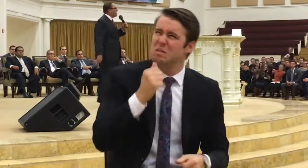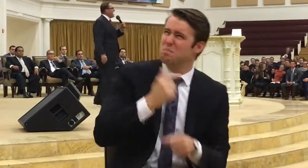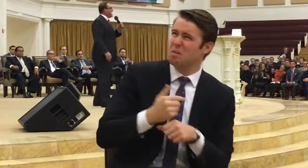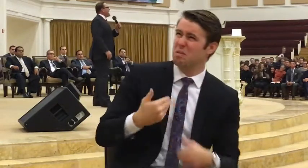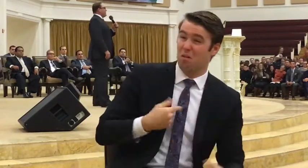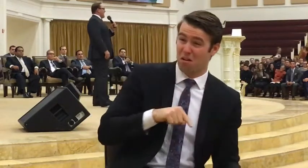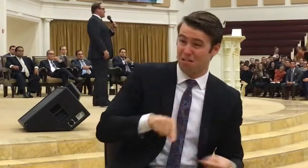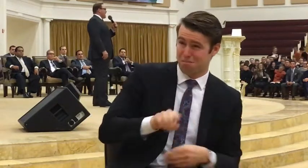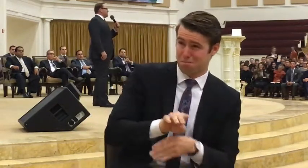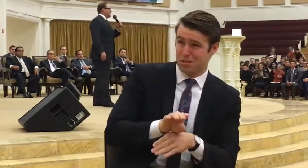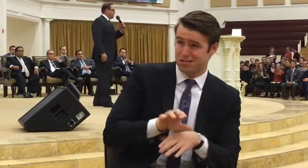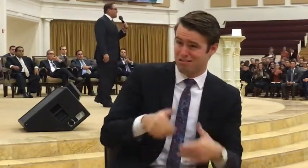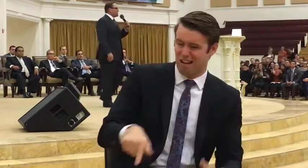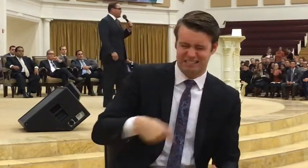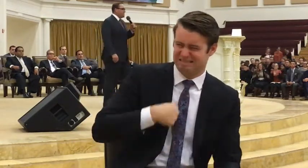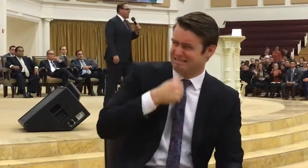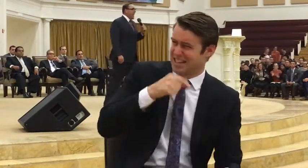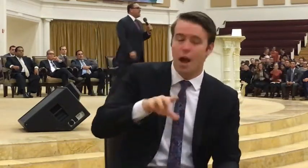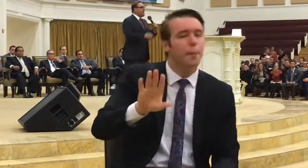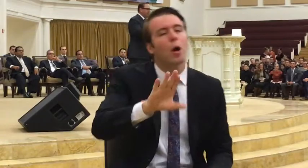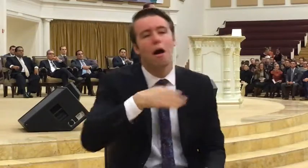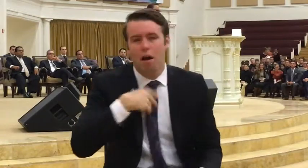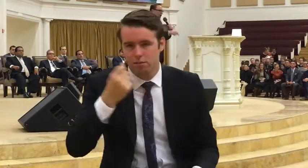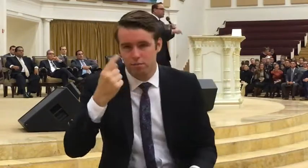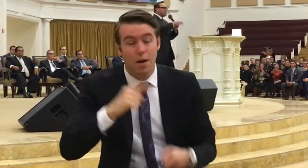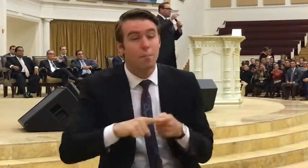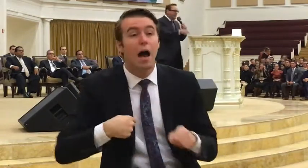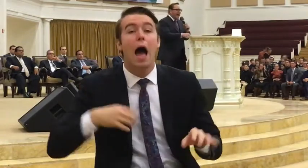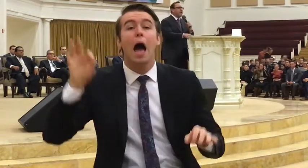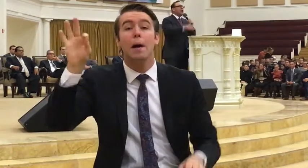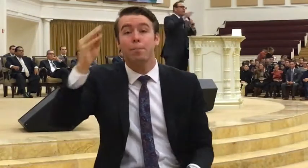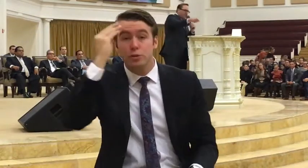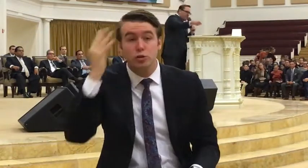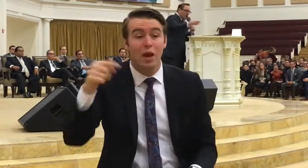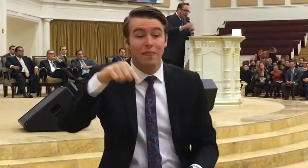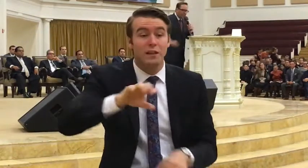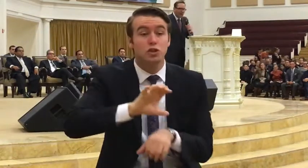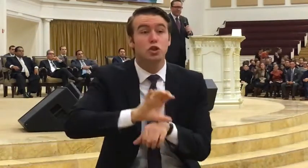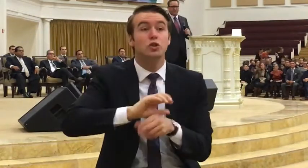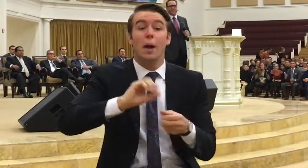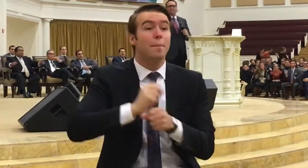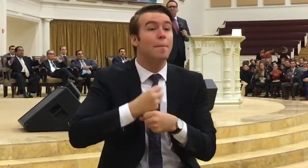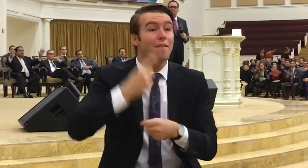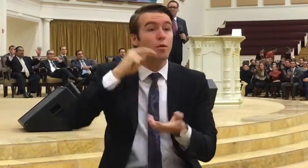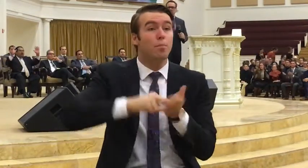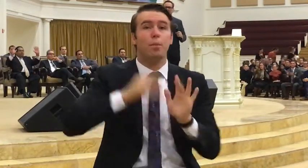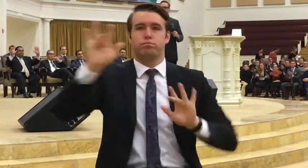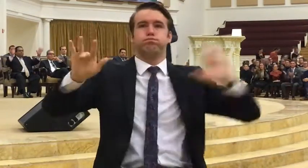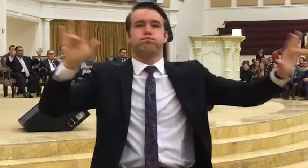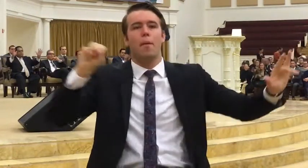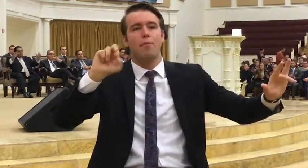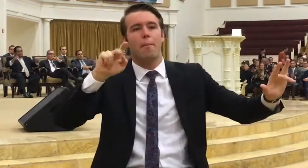I know that. But I've come to preach to you tonight. This church was made for the marketplace.